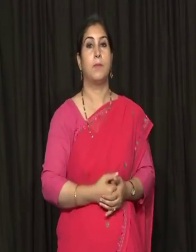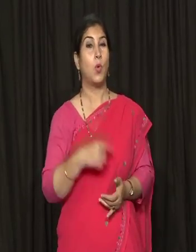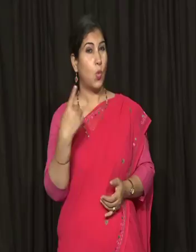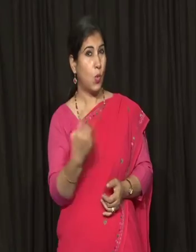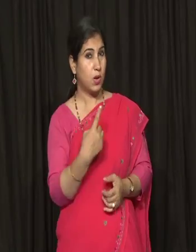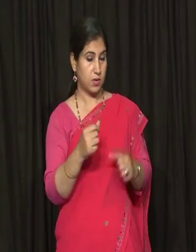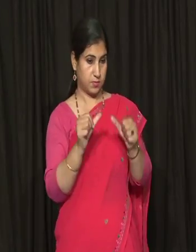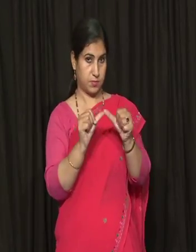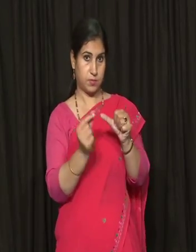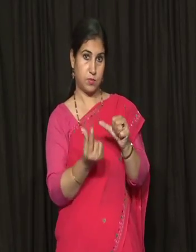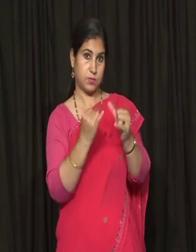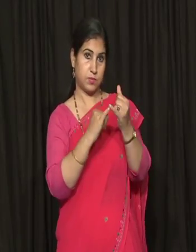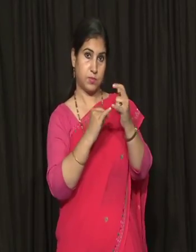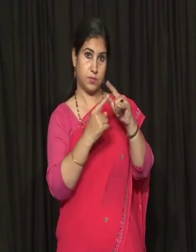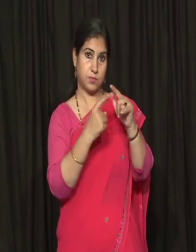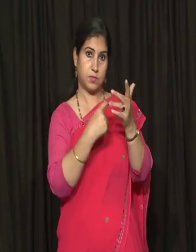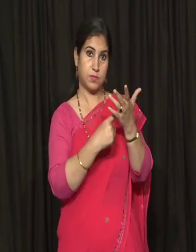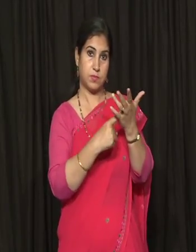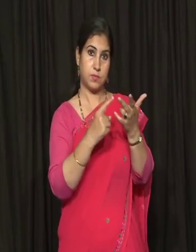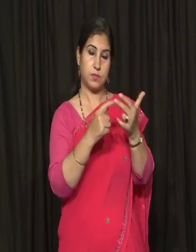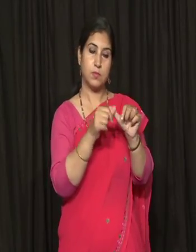Only Austria remained out of this group.